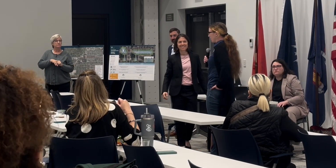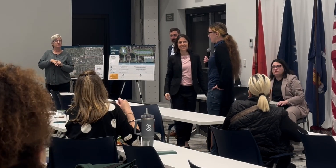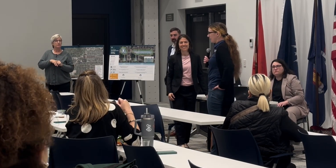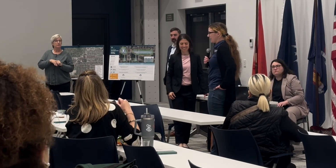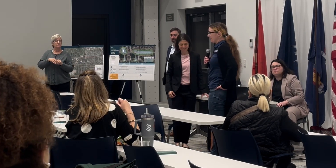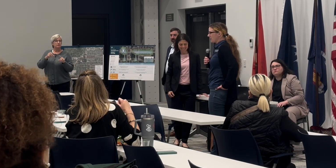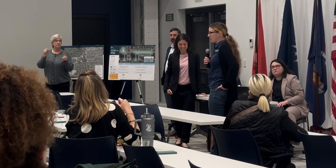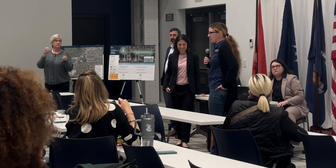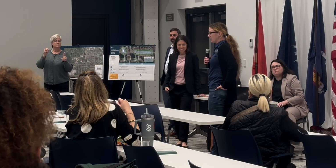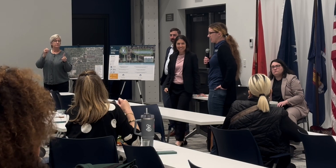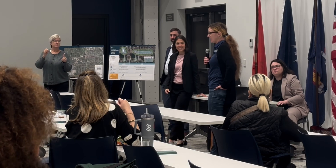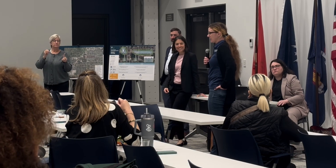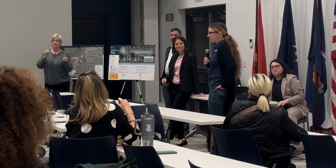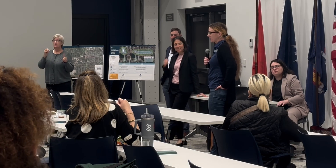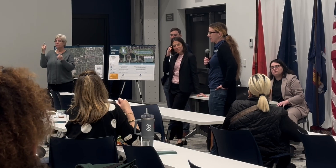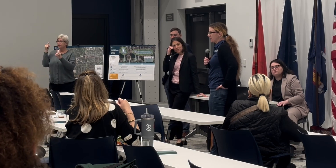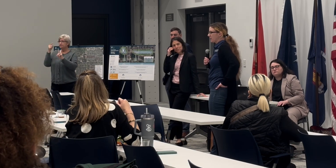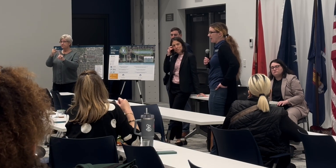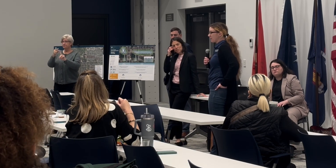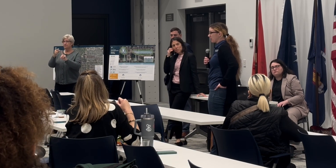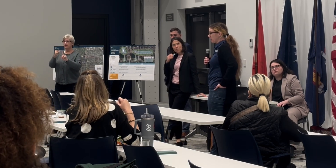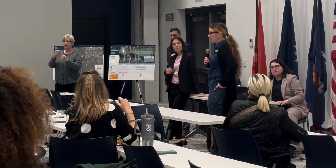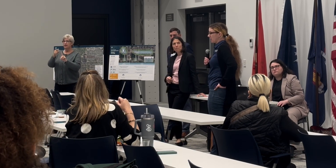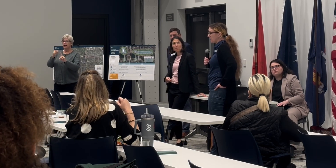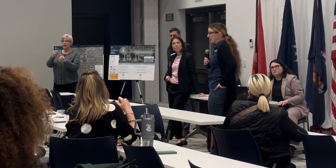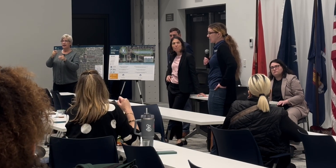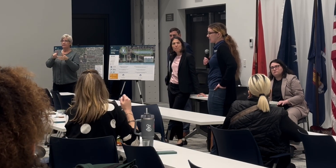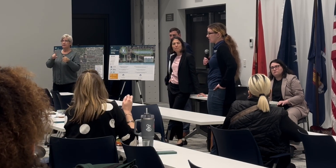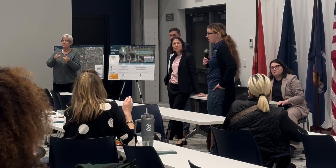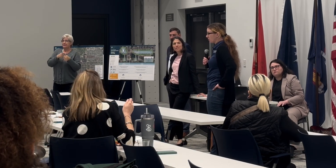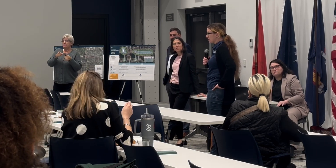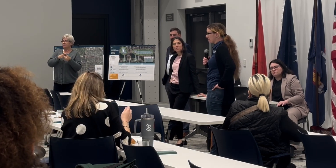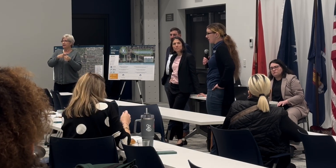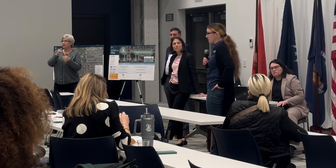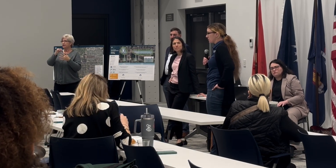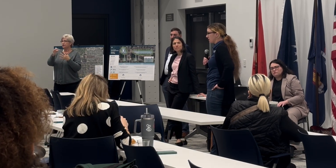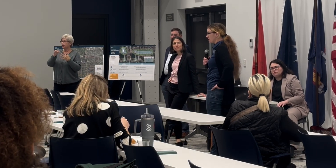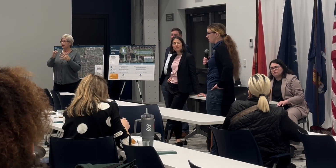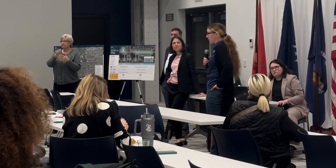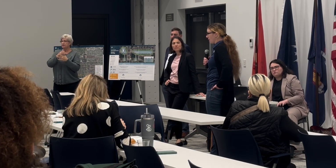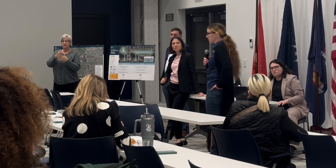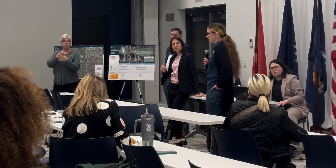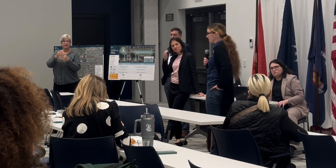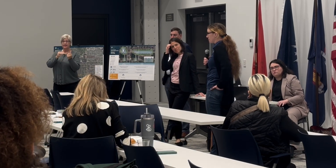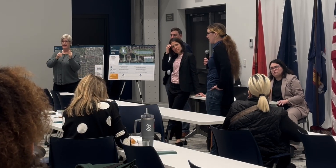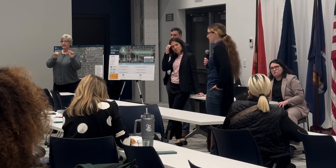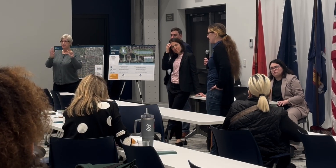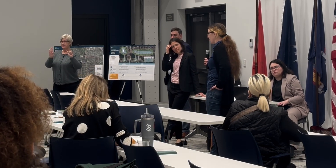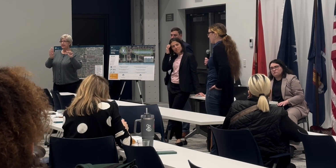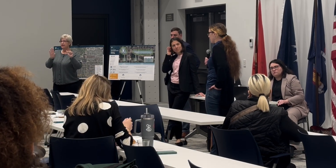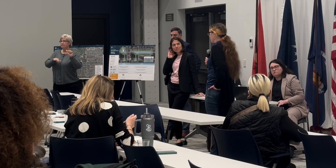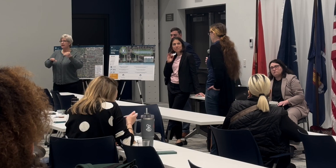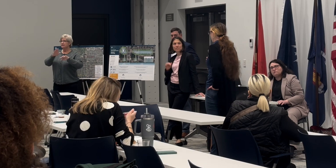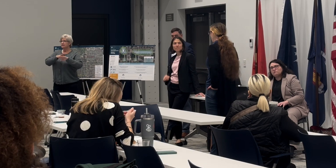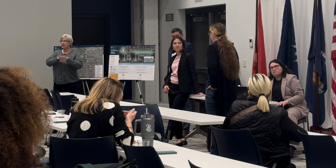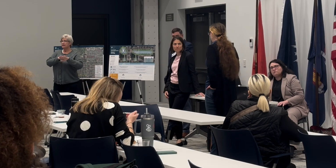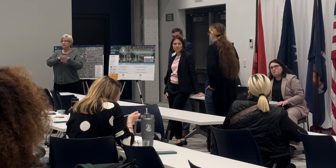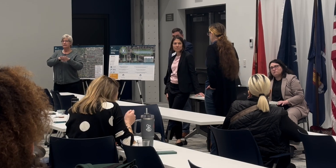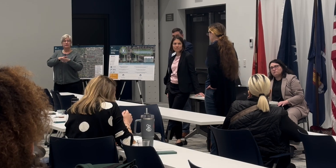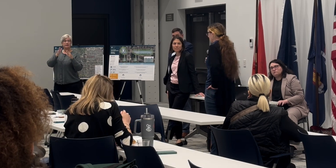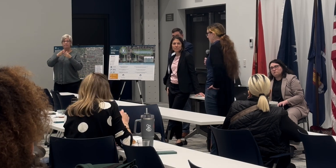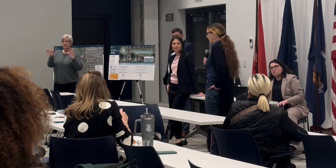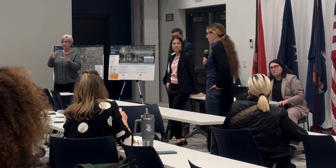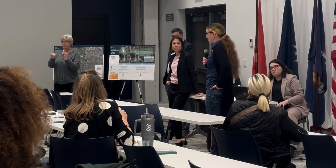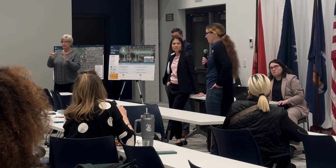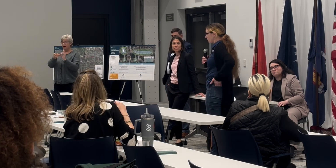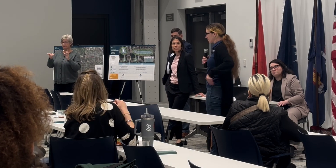So, we're looking to have a preliminary choice made between the two options based on public